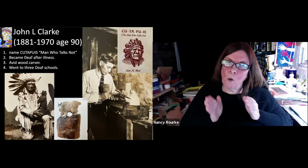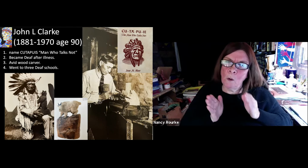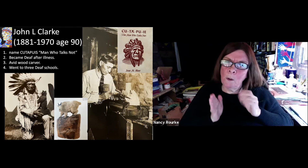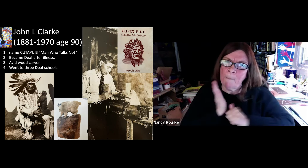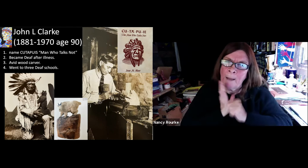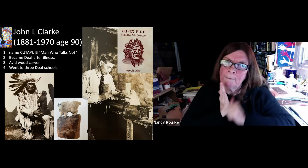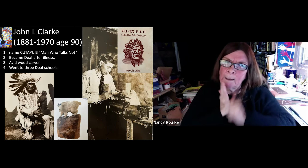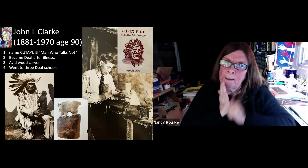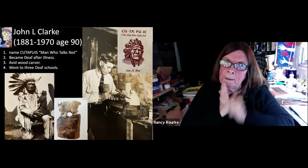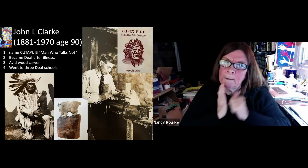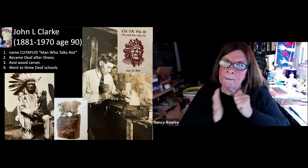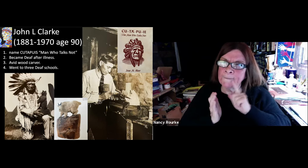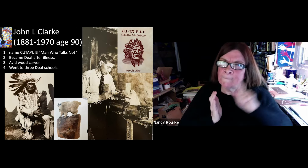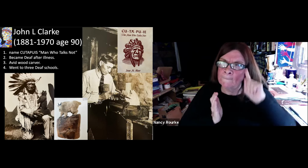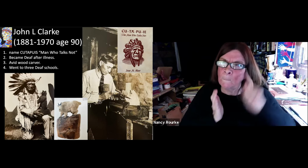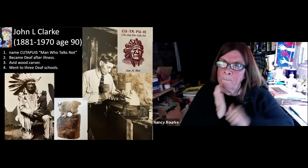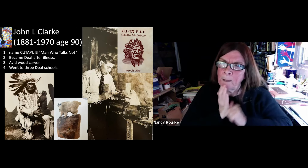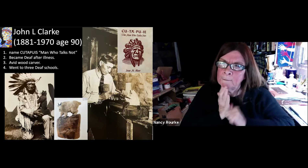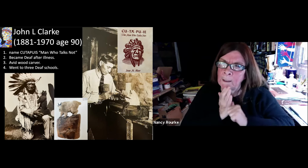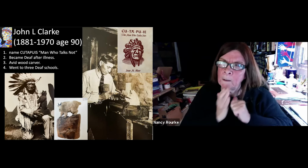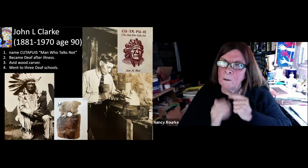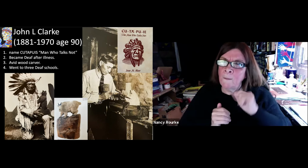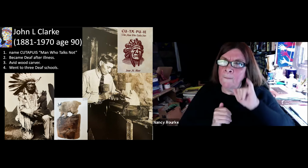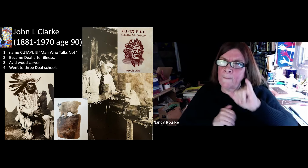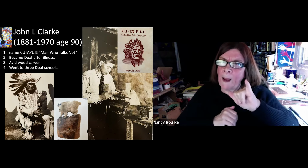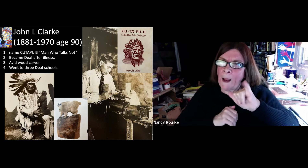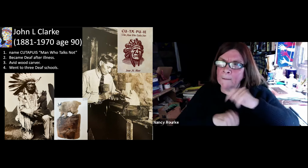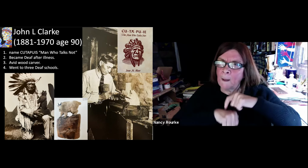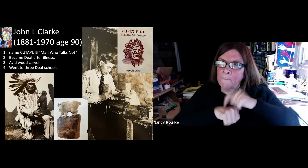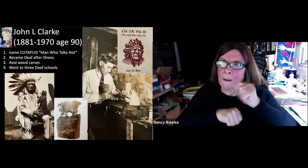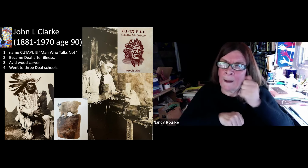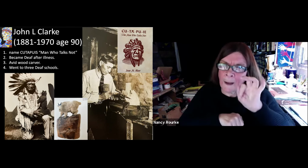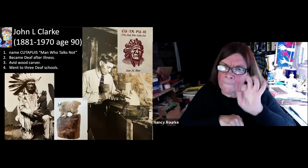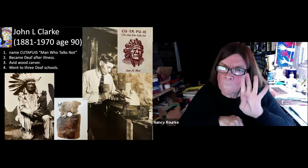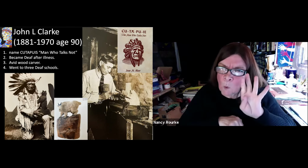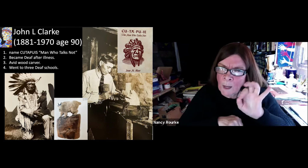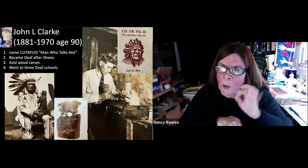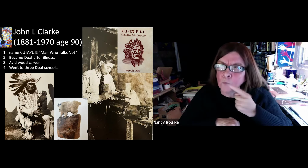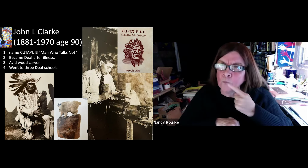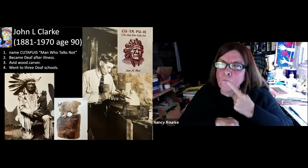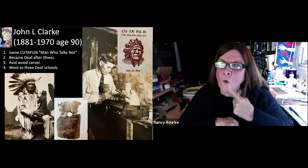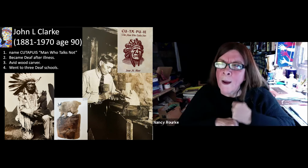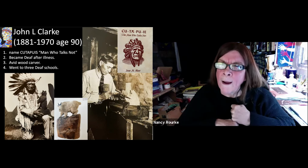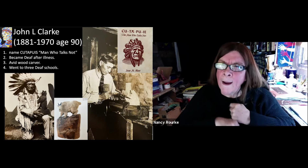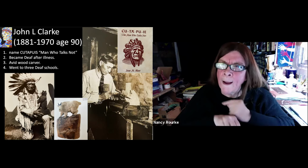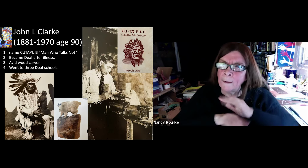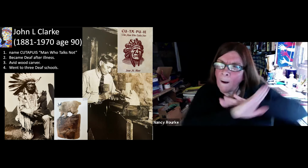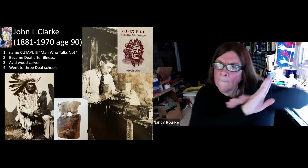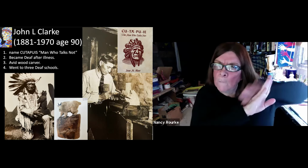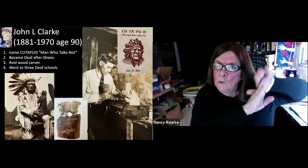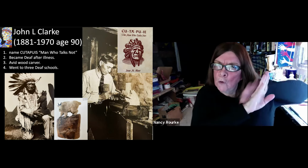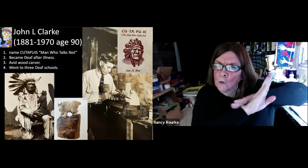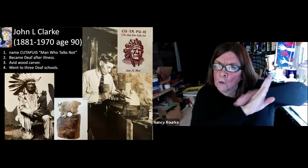John. Was in a silent worker. Was in a magazine called. Silent worker. It's a magazine. Put out by the deaf community.